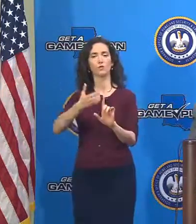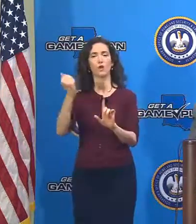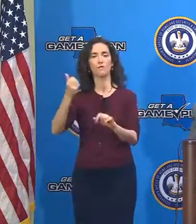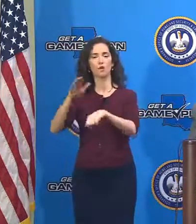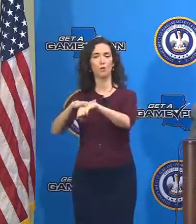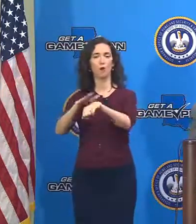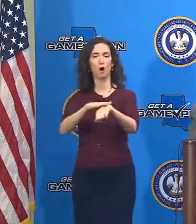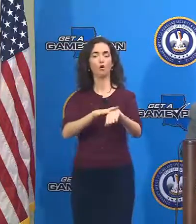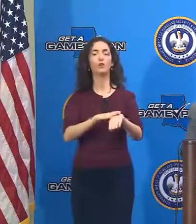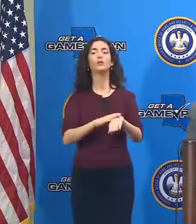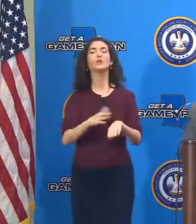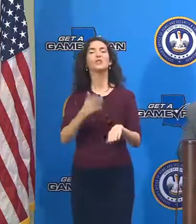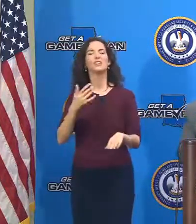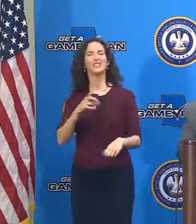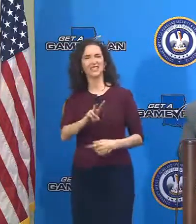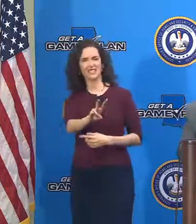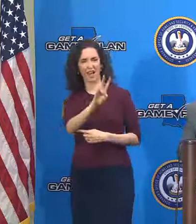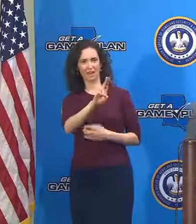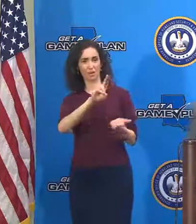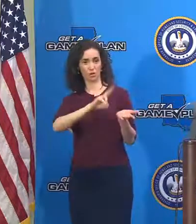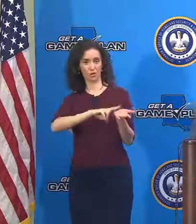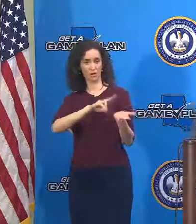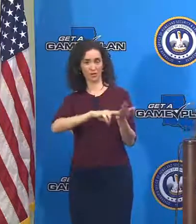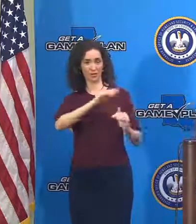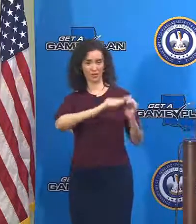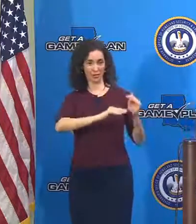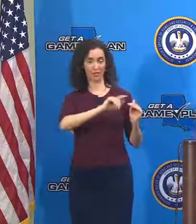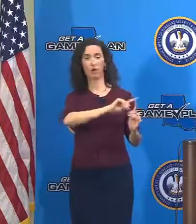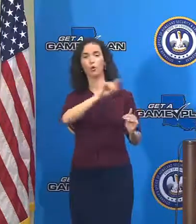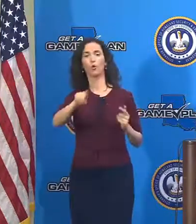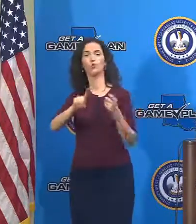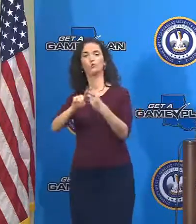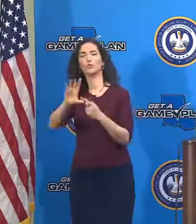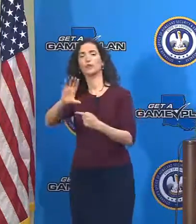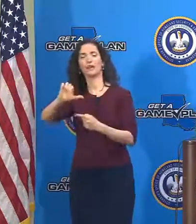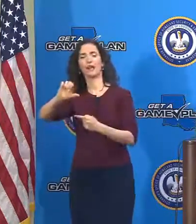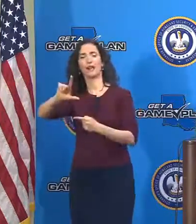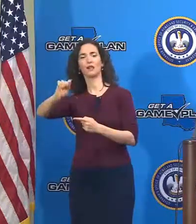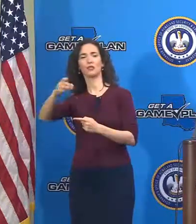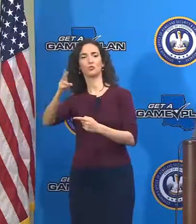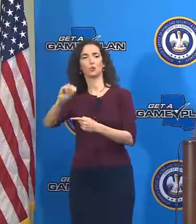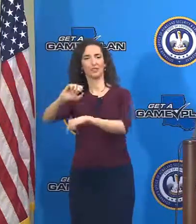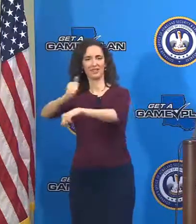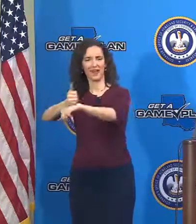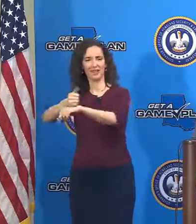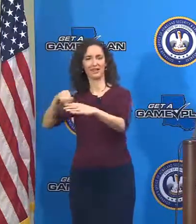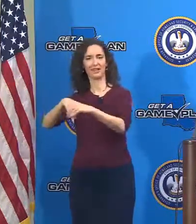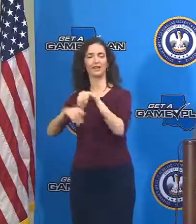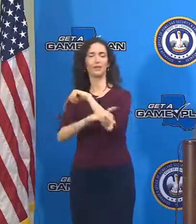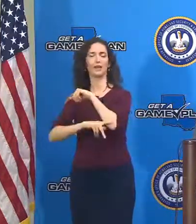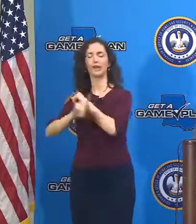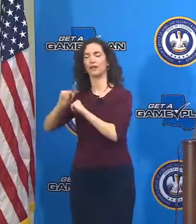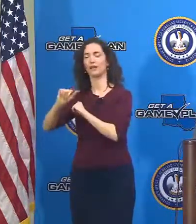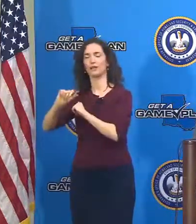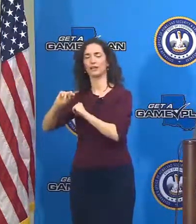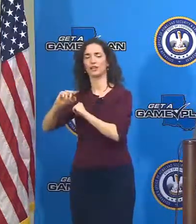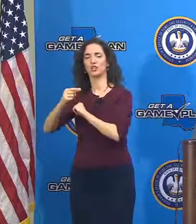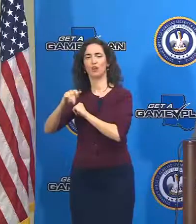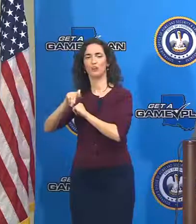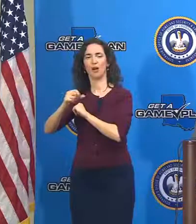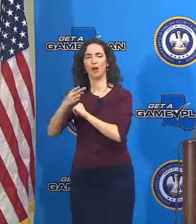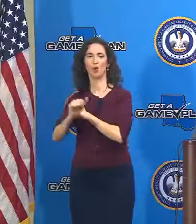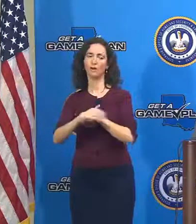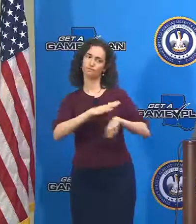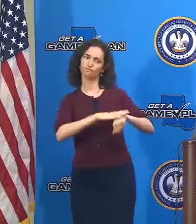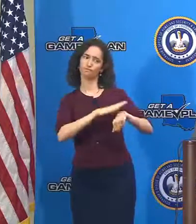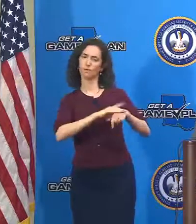7 nursing facilities that evacuated to the Calhoun Street site in Tangipahoa Parish due to Hurricane Ida. LDH has also